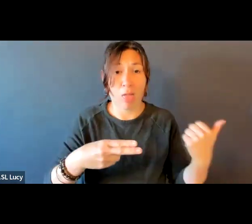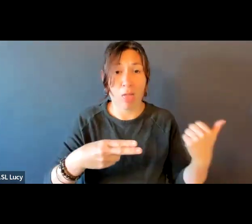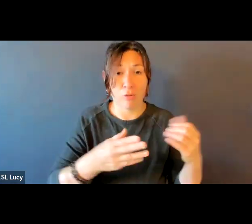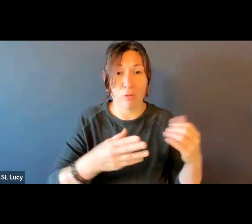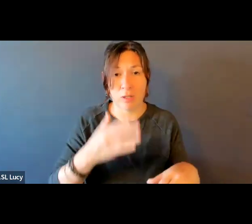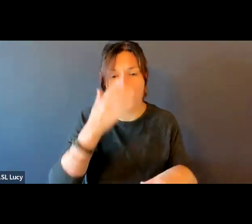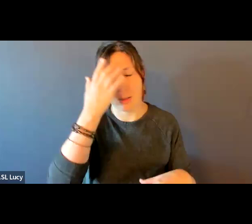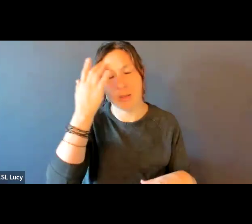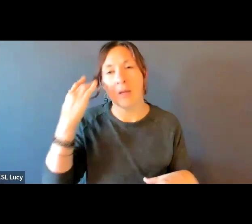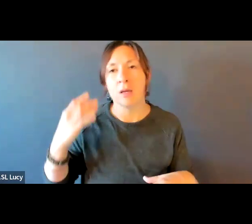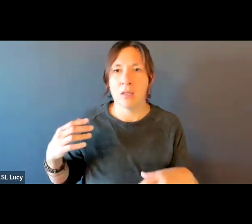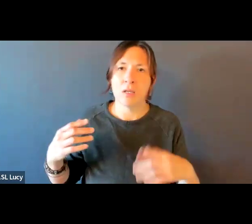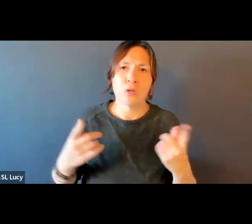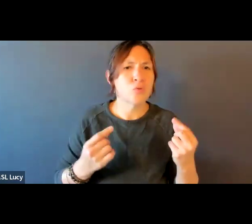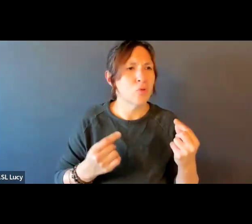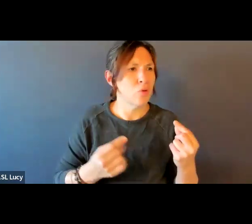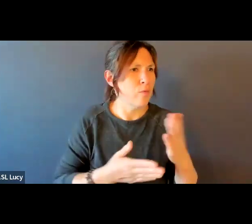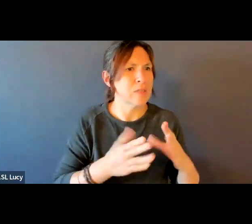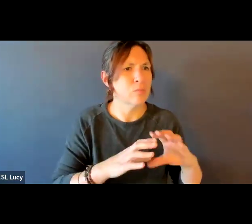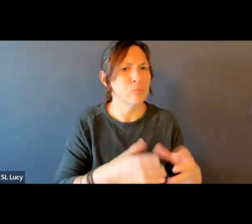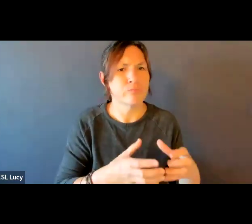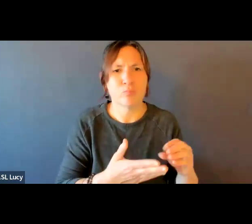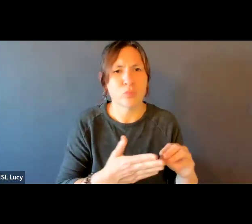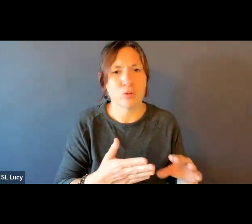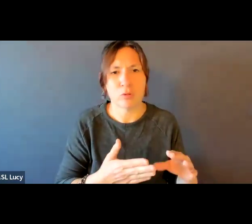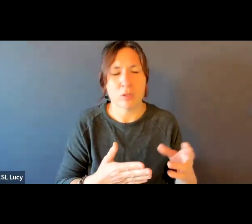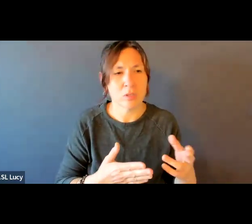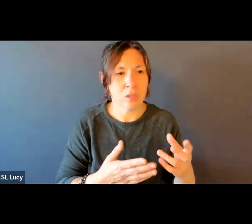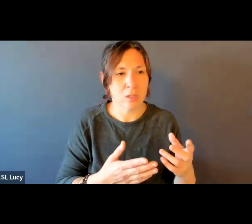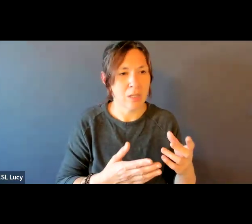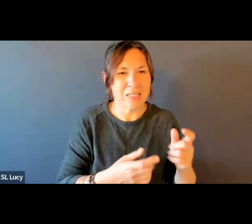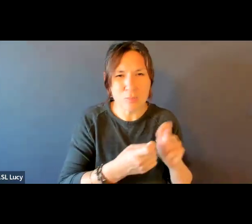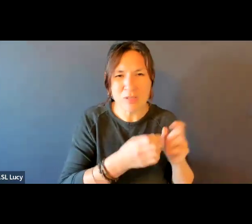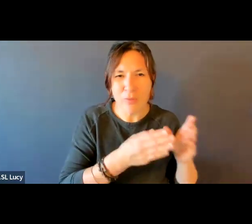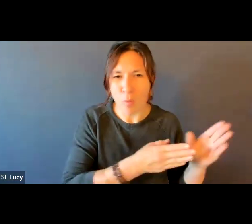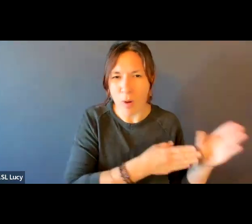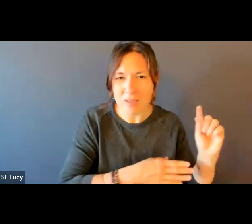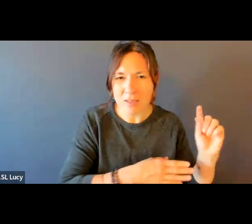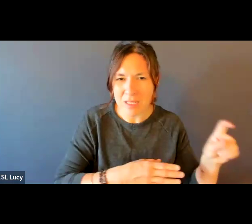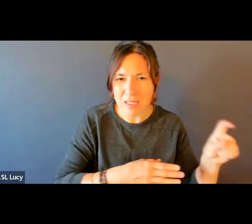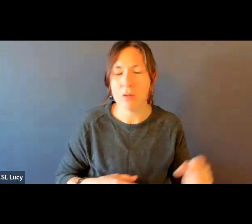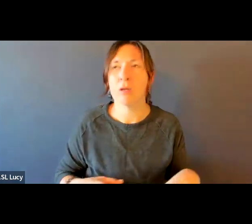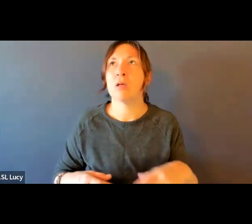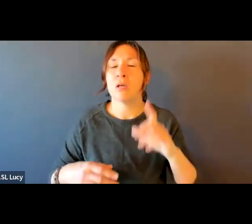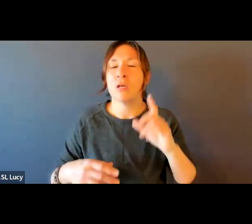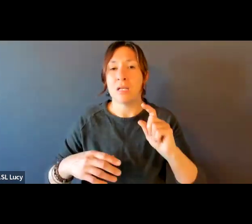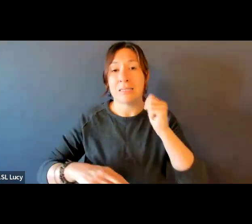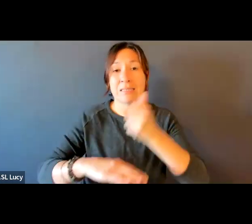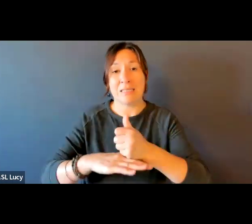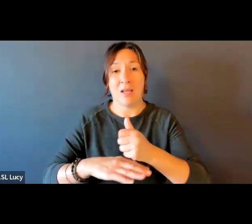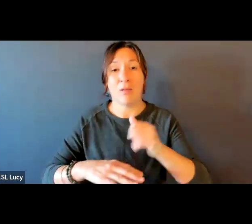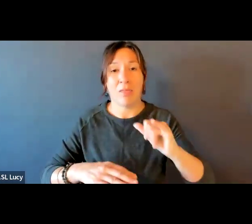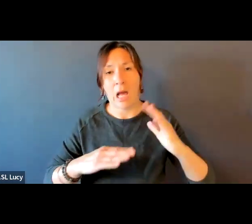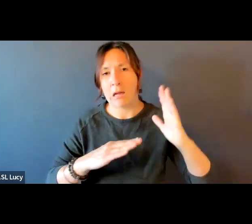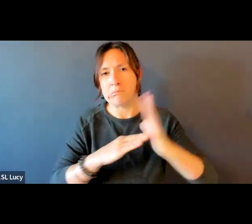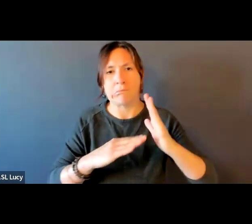particular ways than others. So I would say in general, the plan moving forward is also building upon that foundation of tier 1 instruction, but